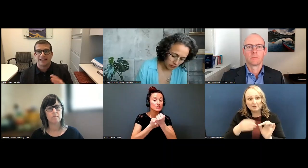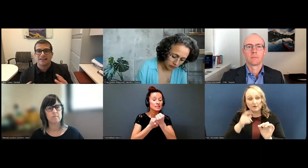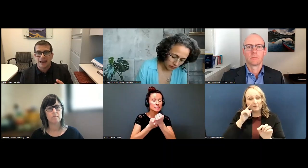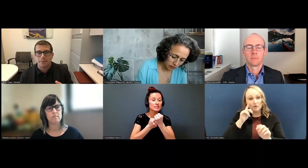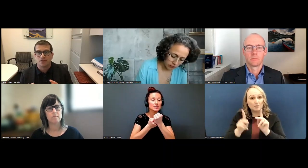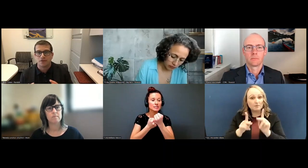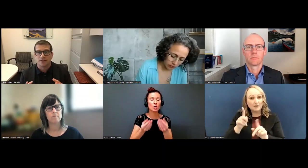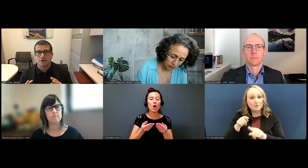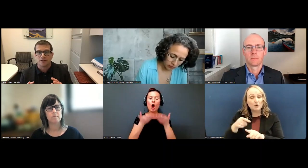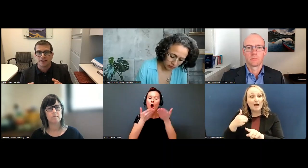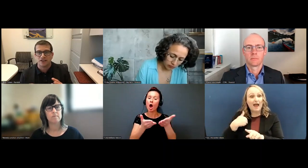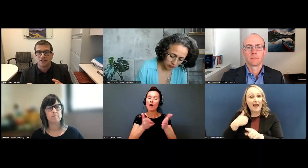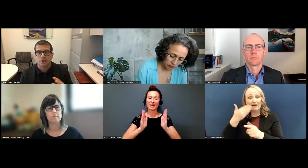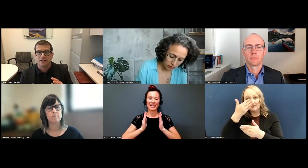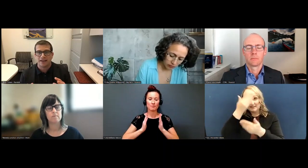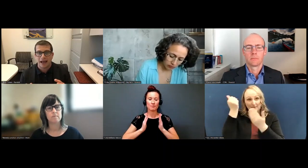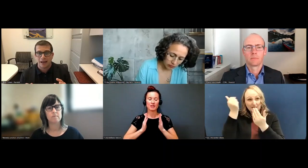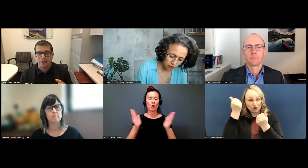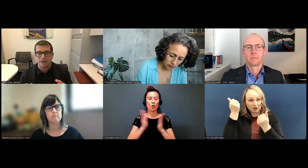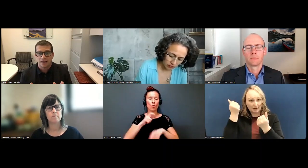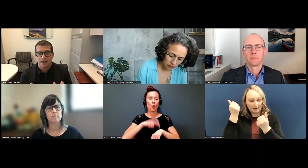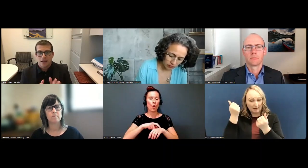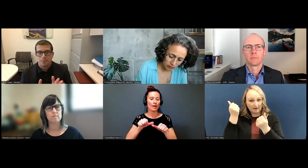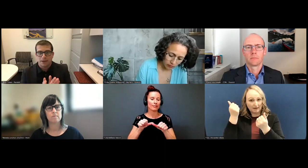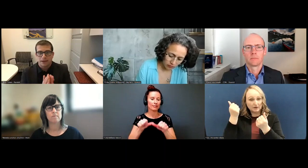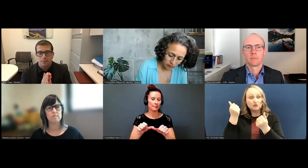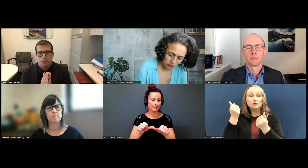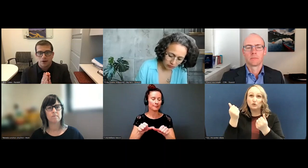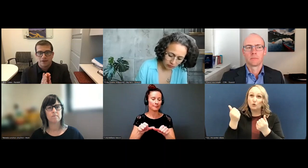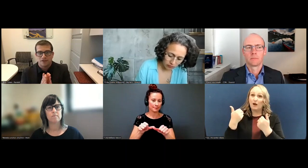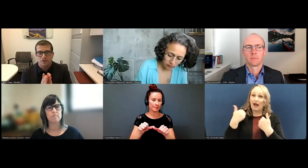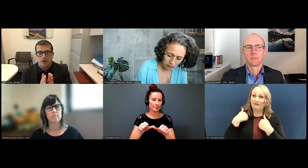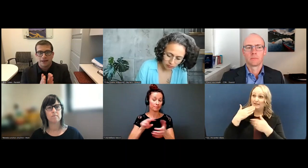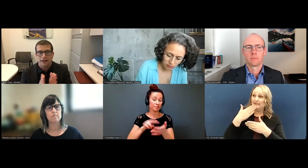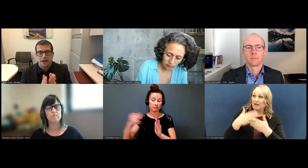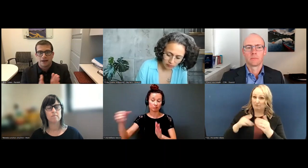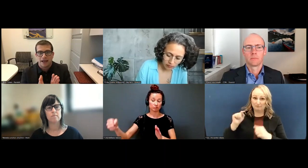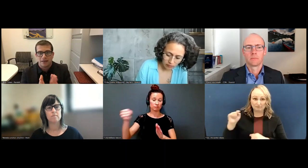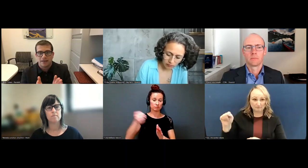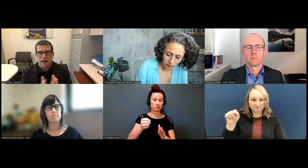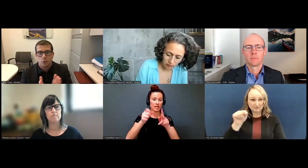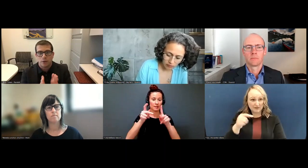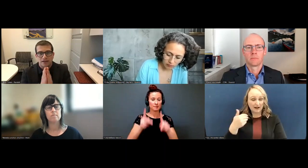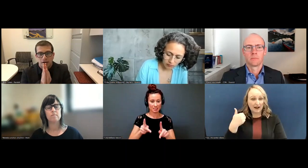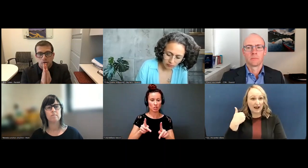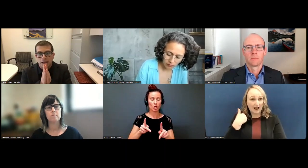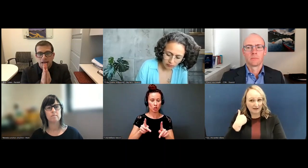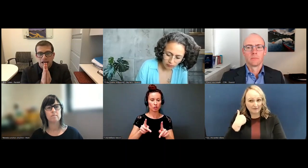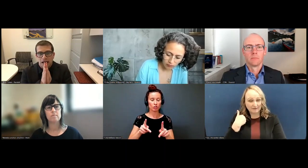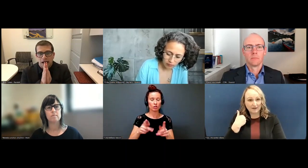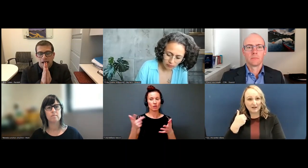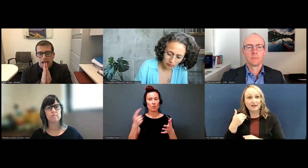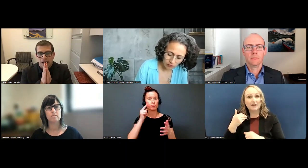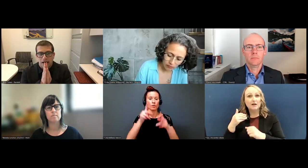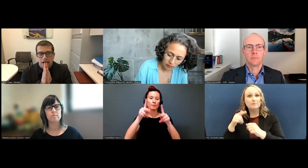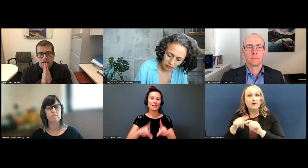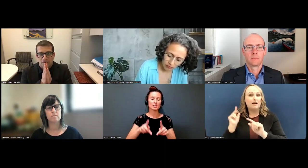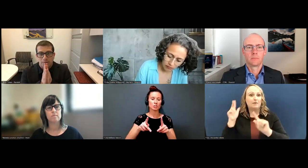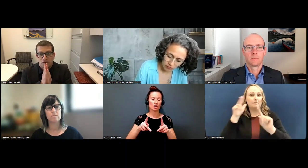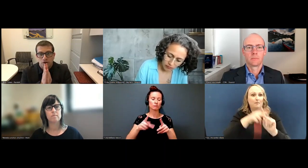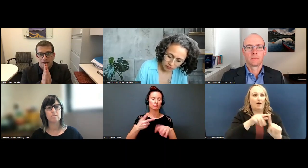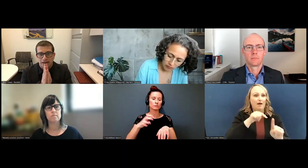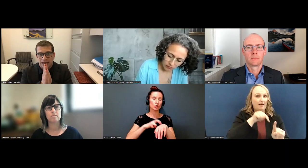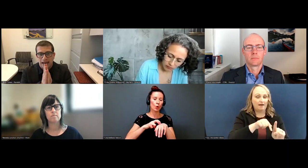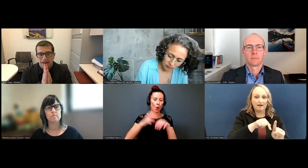are like examples from other jurisdictions where this happens, but part of it is finding kind of that window